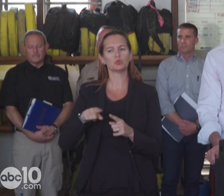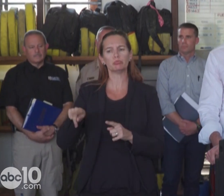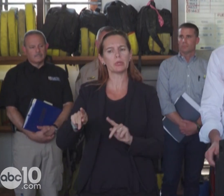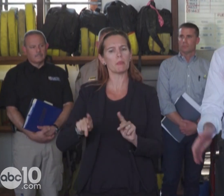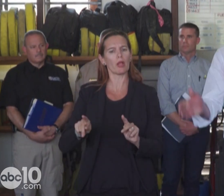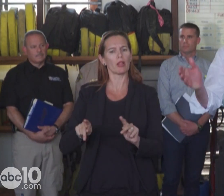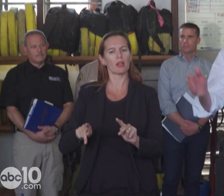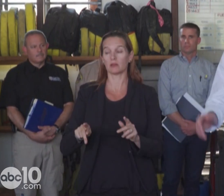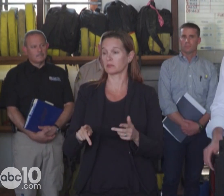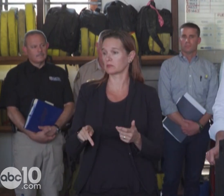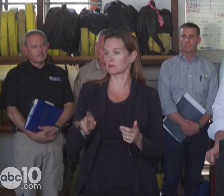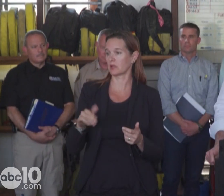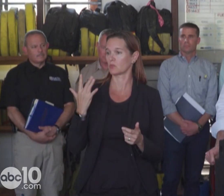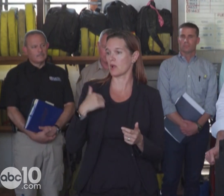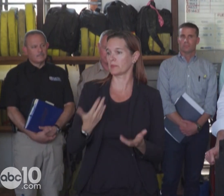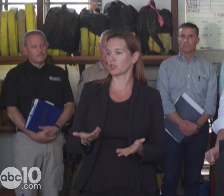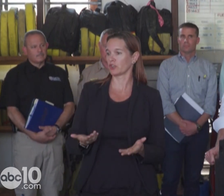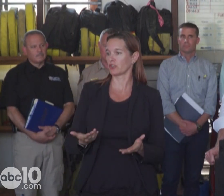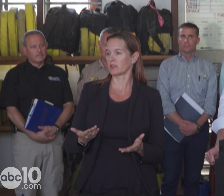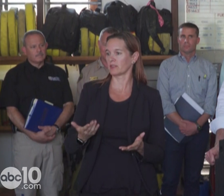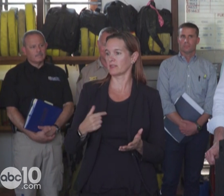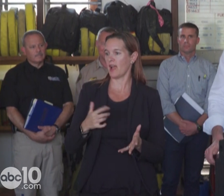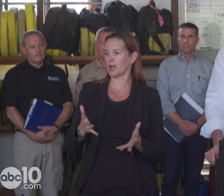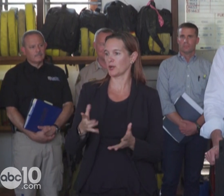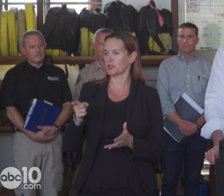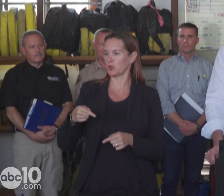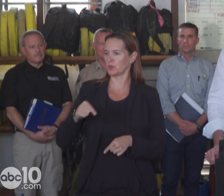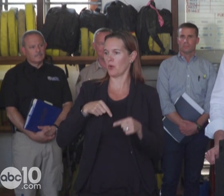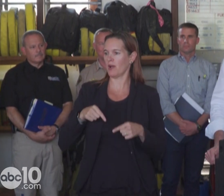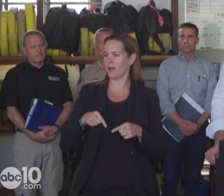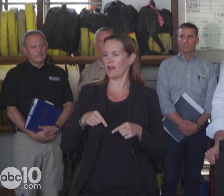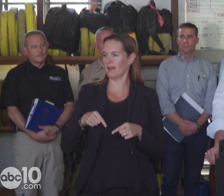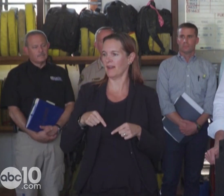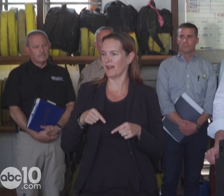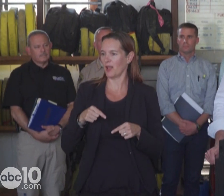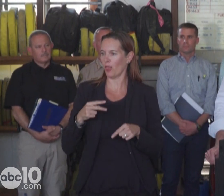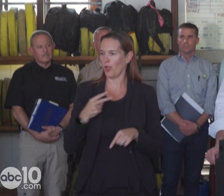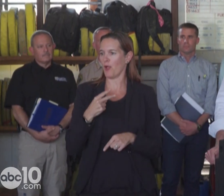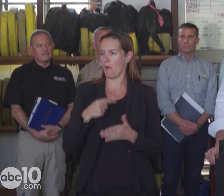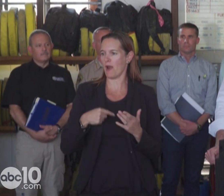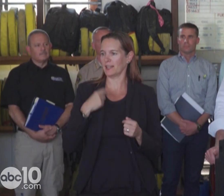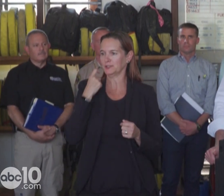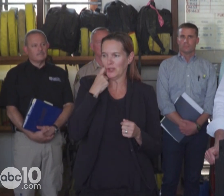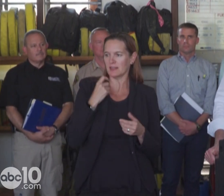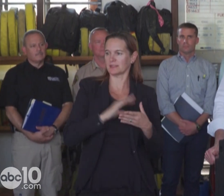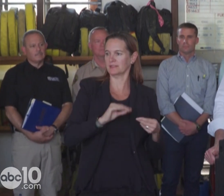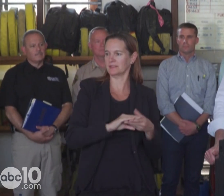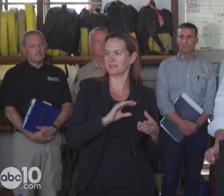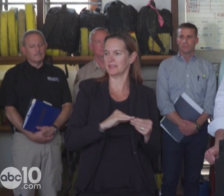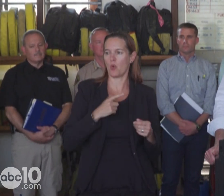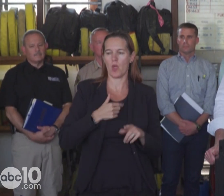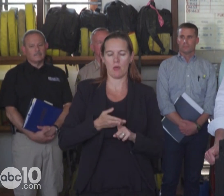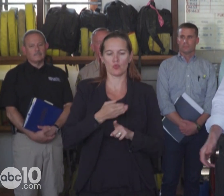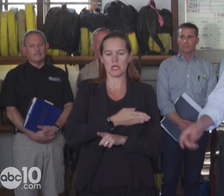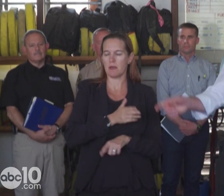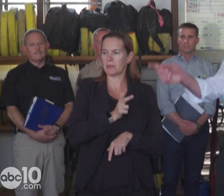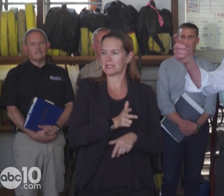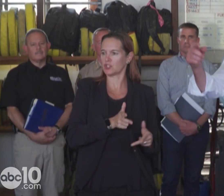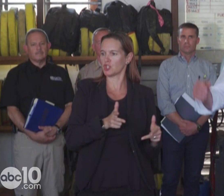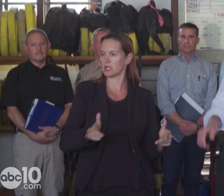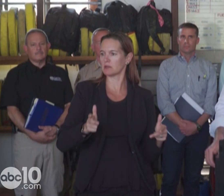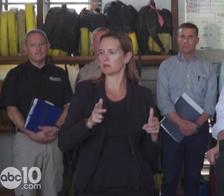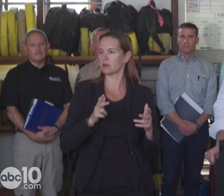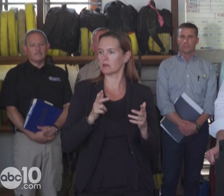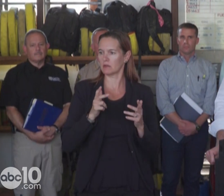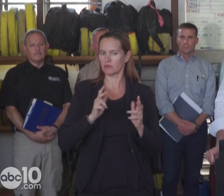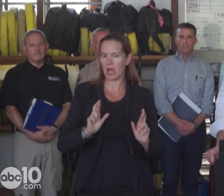Well, that's why we're up here, and I'd encourage you to rewind everything that was just said in terms of our proactive efforts to pre-position assets, the extraordinary